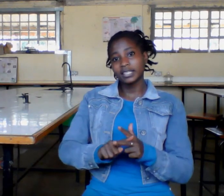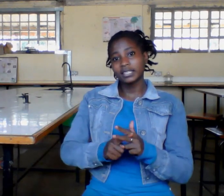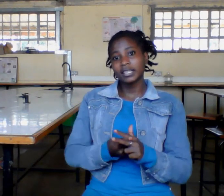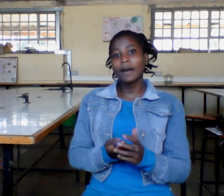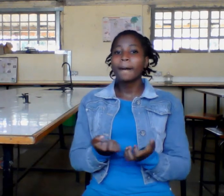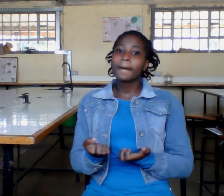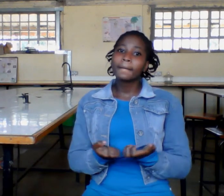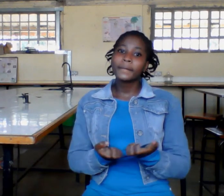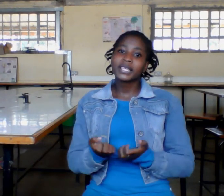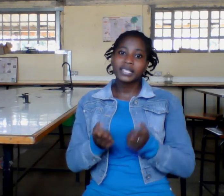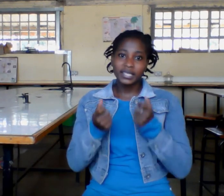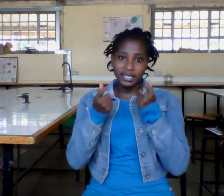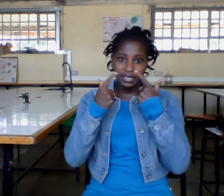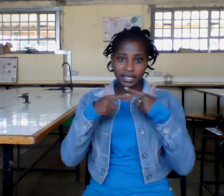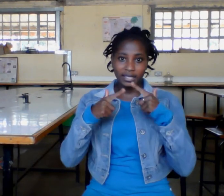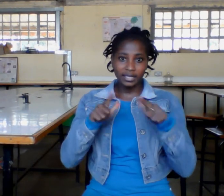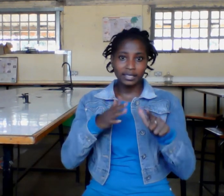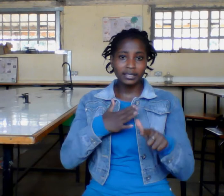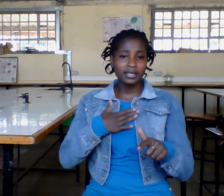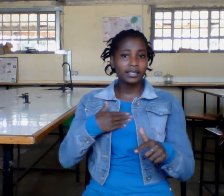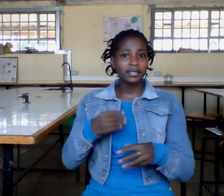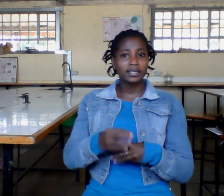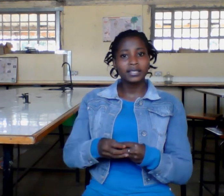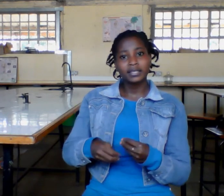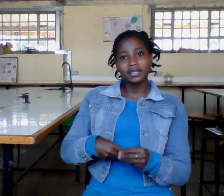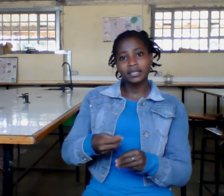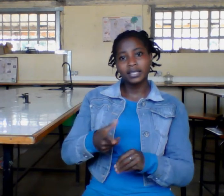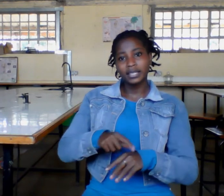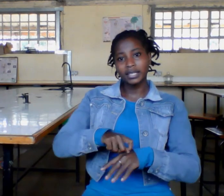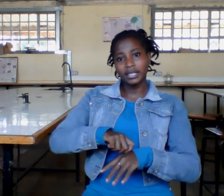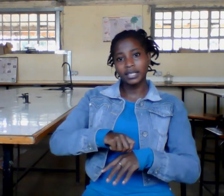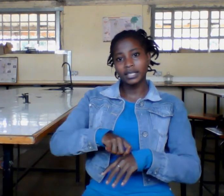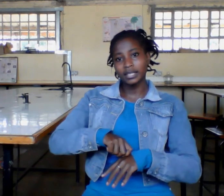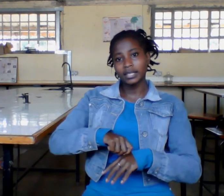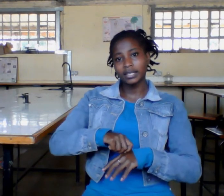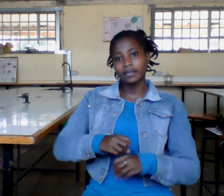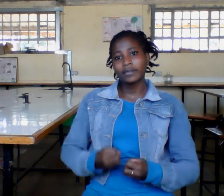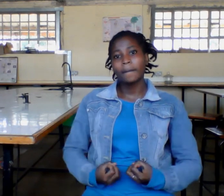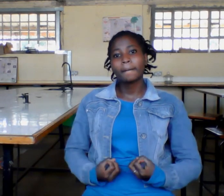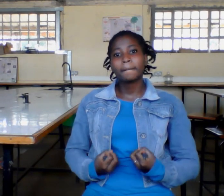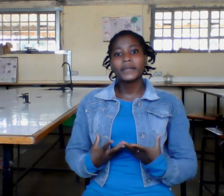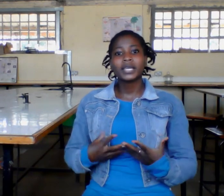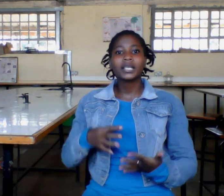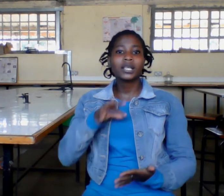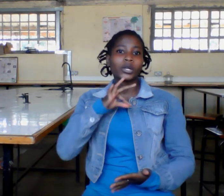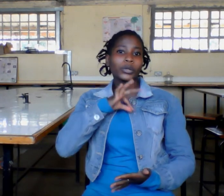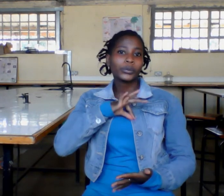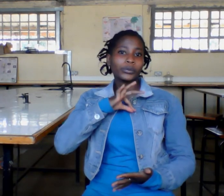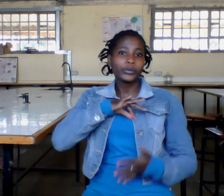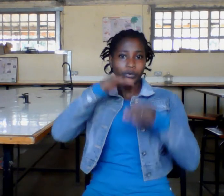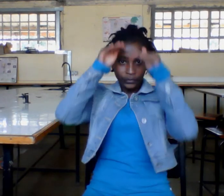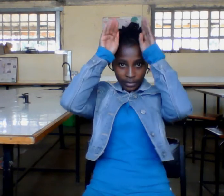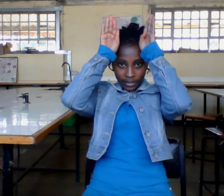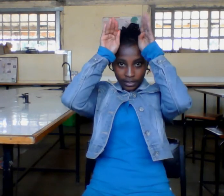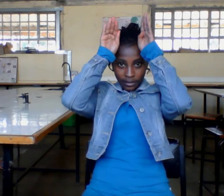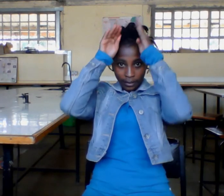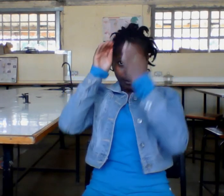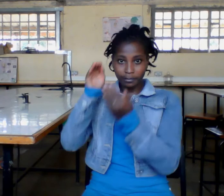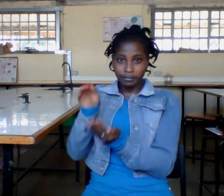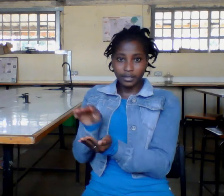as leather they possibly could. The profits was kept by the rabbit. After some time, rabbit pretended to be